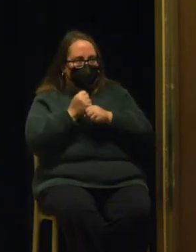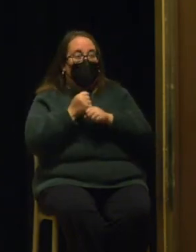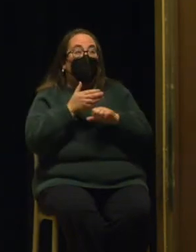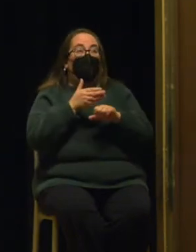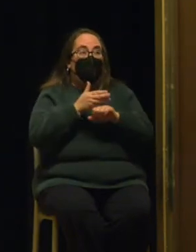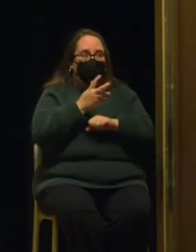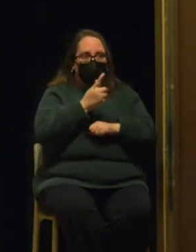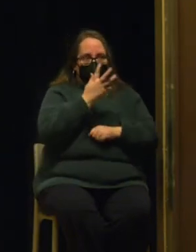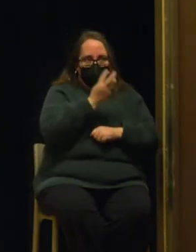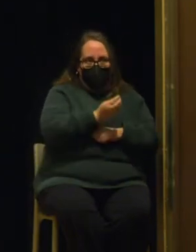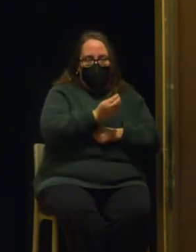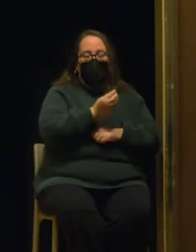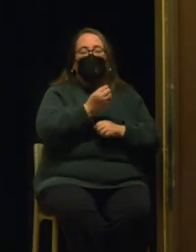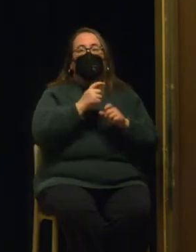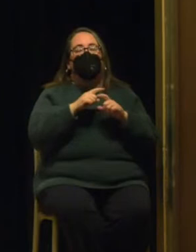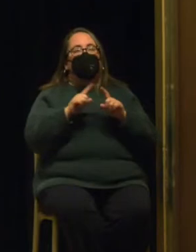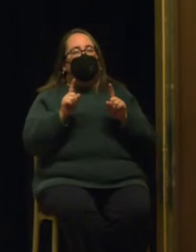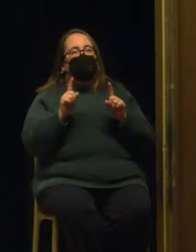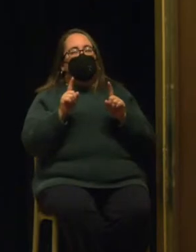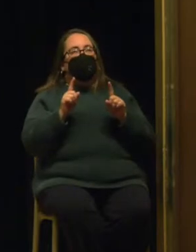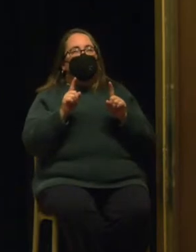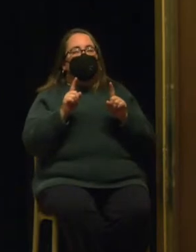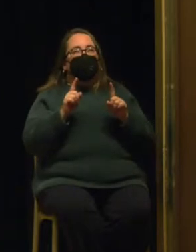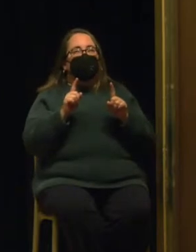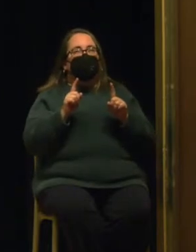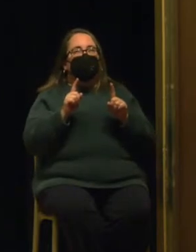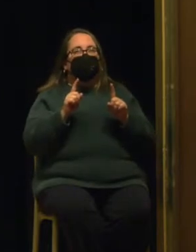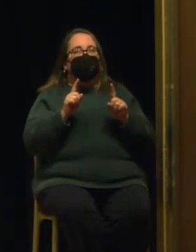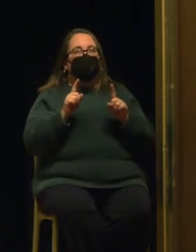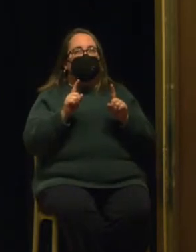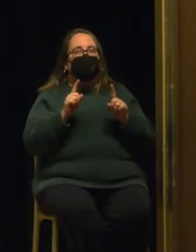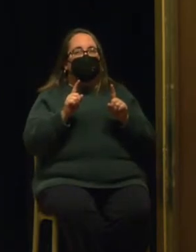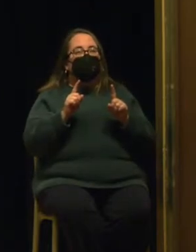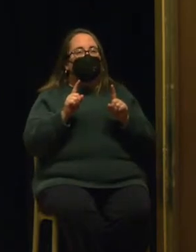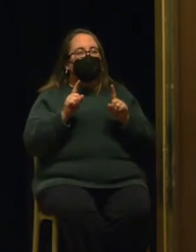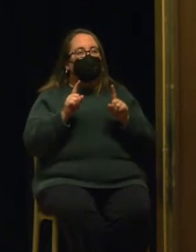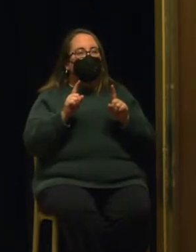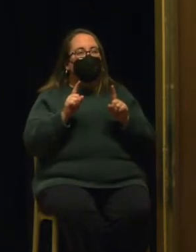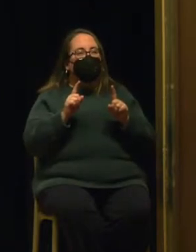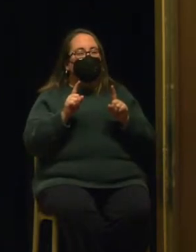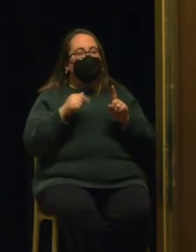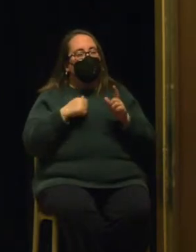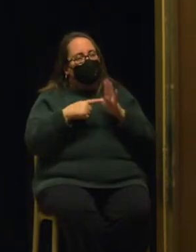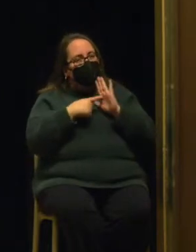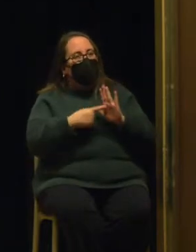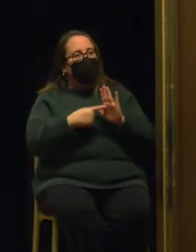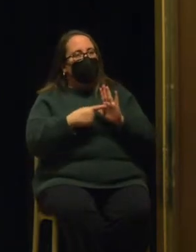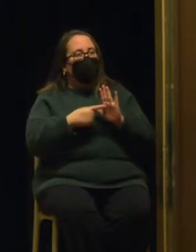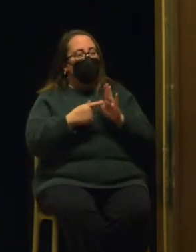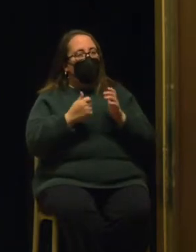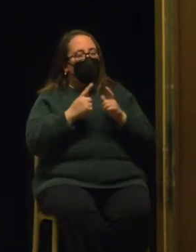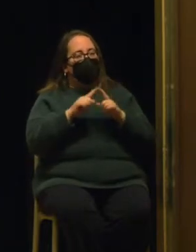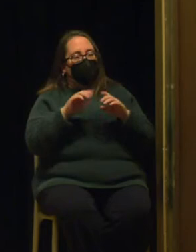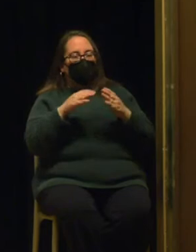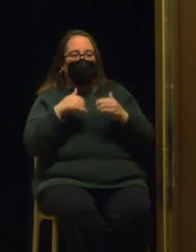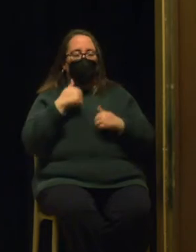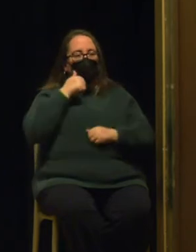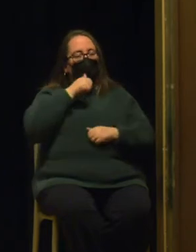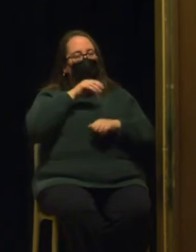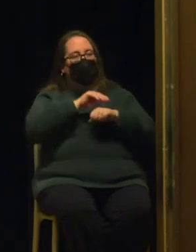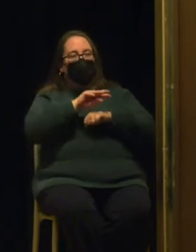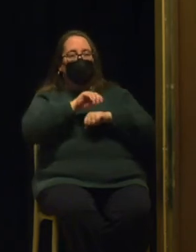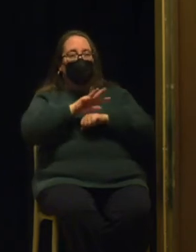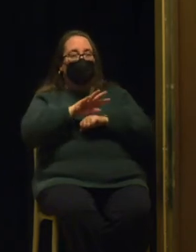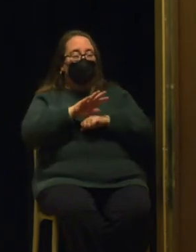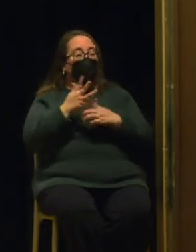left. But it's just, you know, again, I wanted to give young girls advice. And I guess my advice